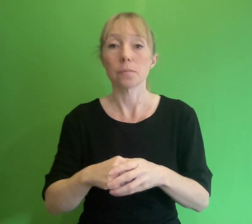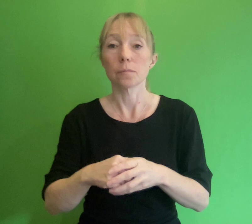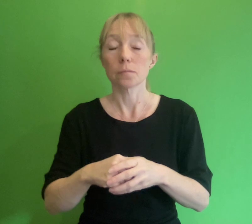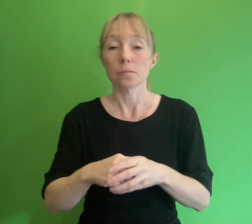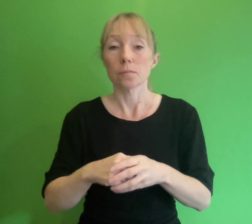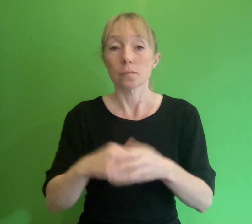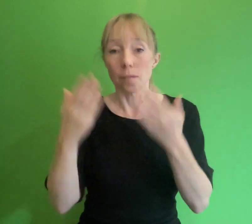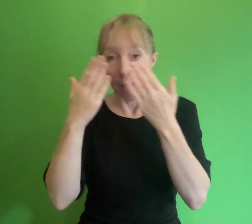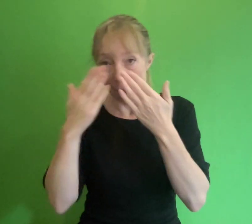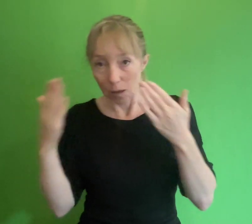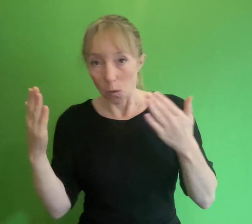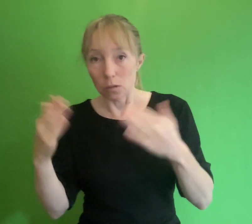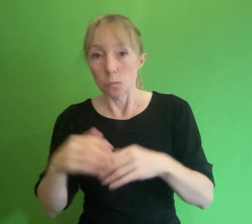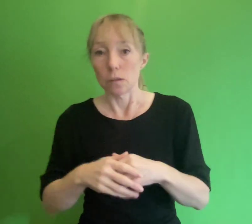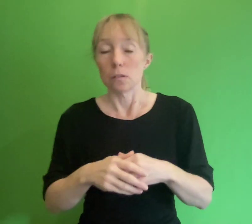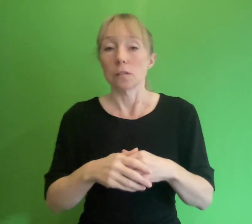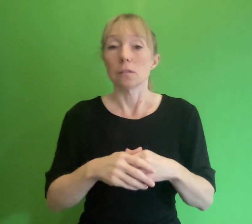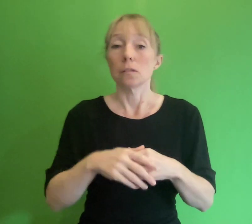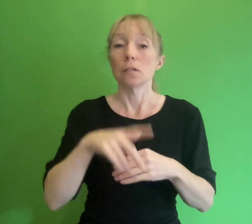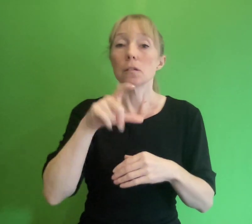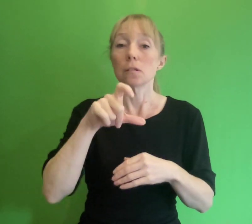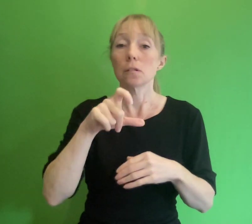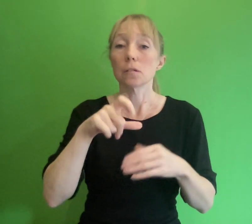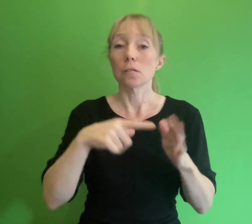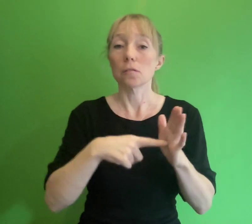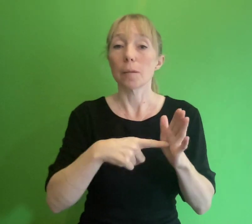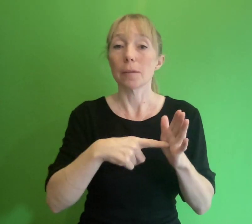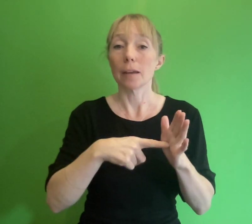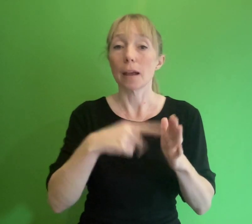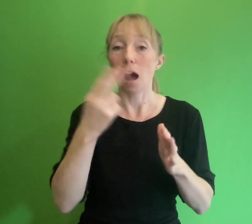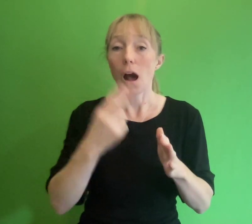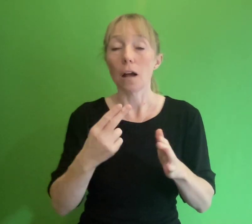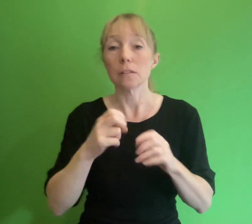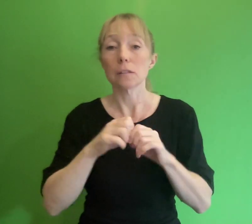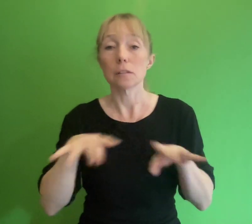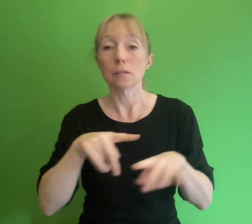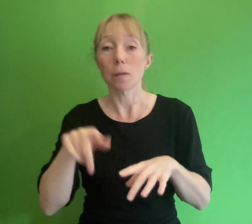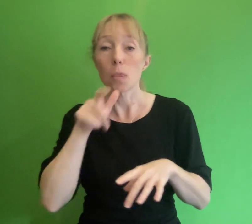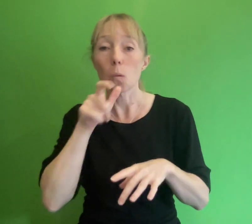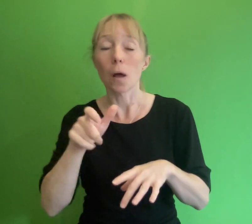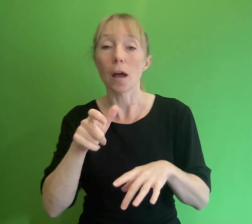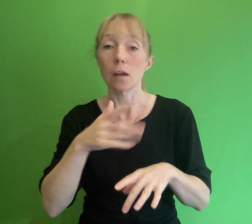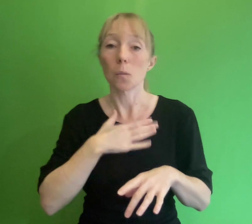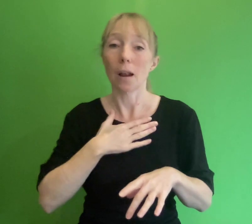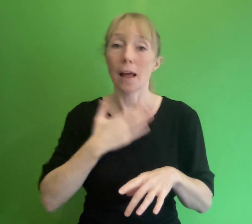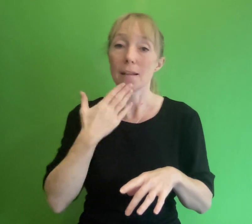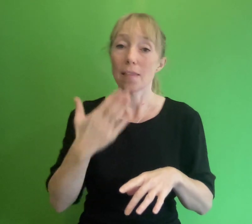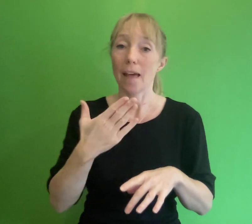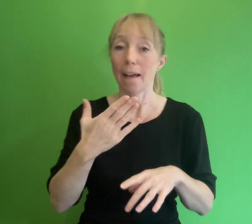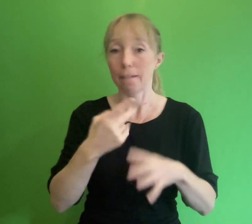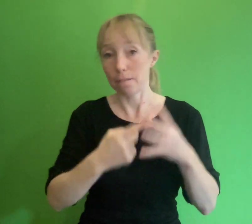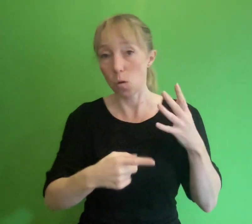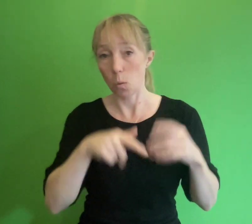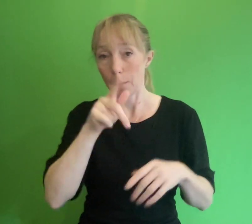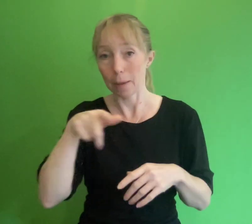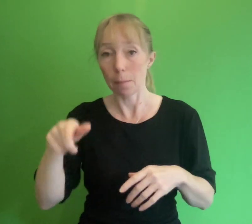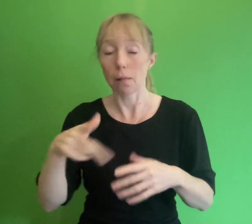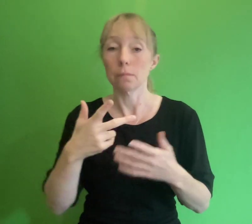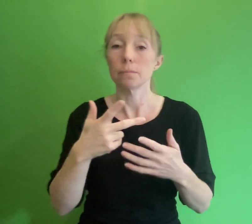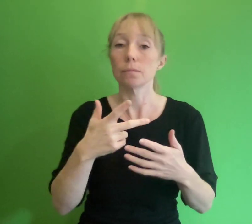Acknowledgements. CRIPtic Arts and Spread the Word would like to thank the following: Arts Council England for supporting